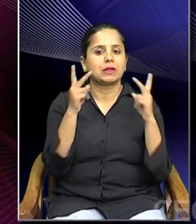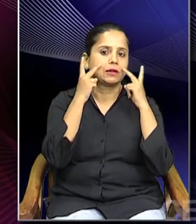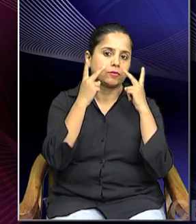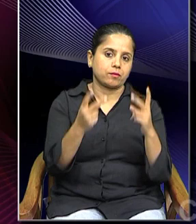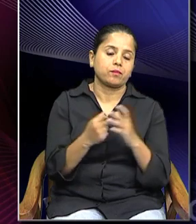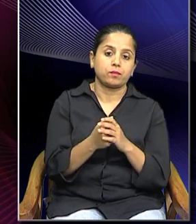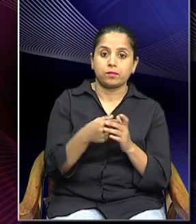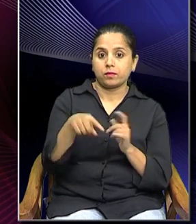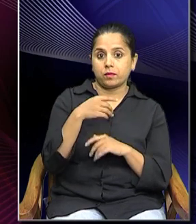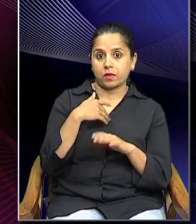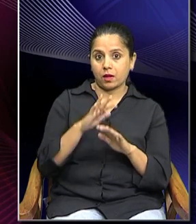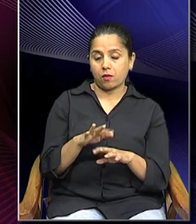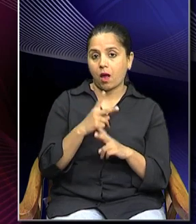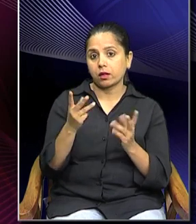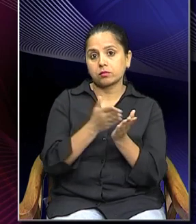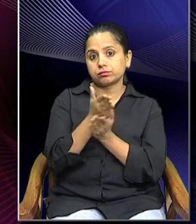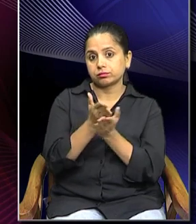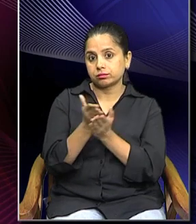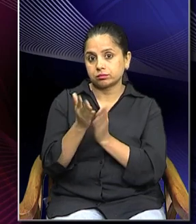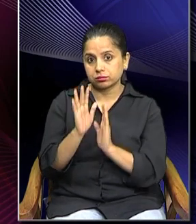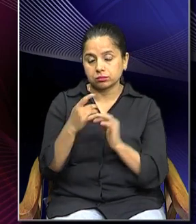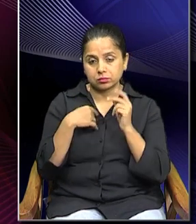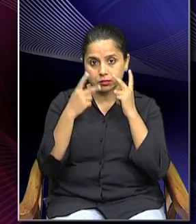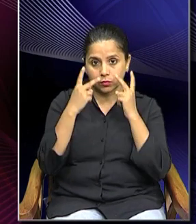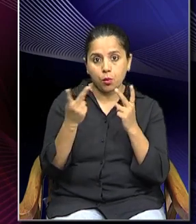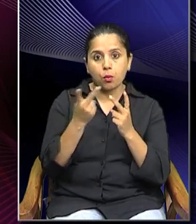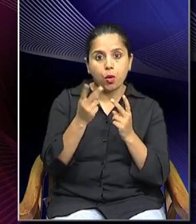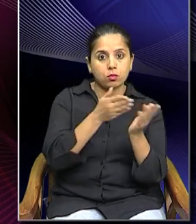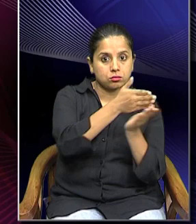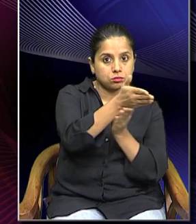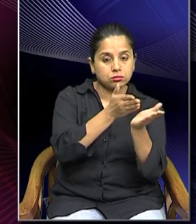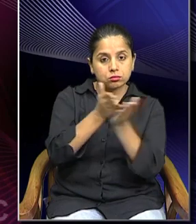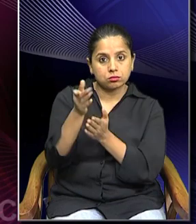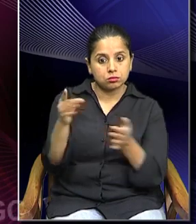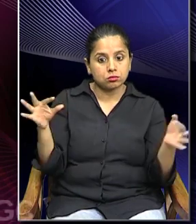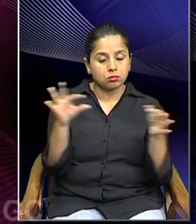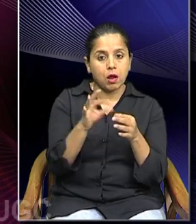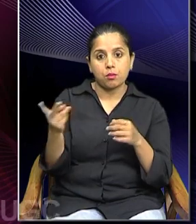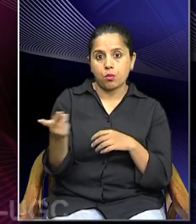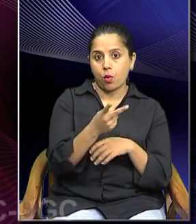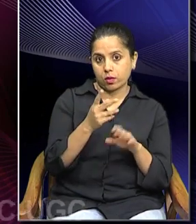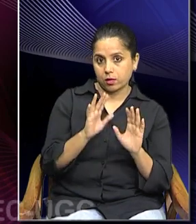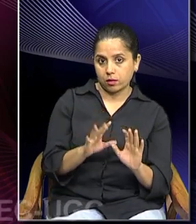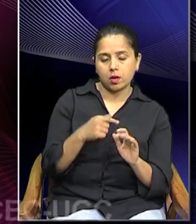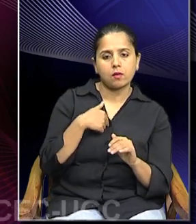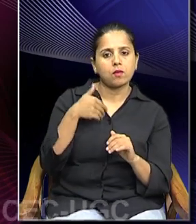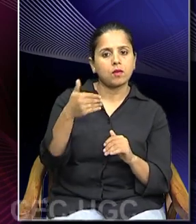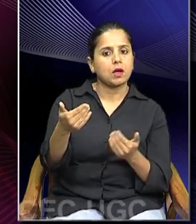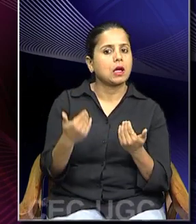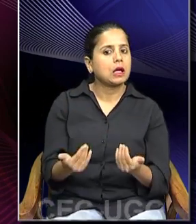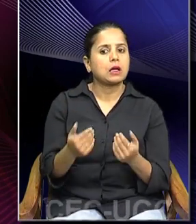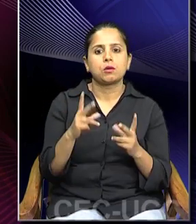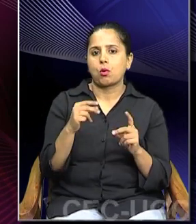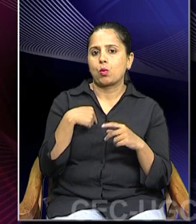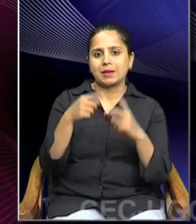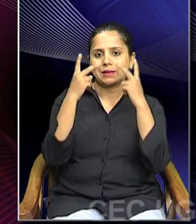Now, when we have an alternative and we see that both the sides are kind of connected to each other, we will not necessarily